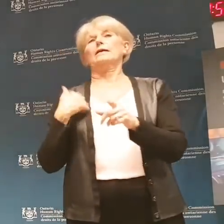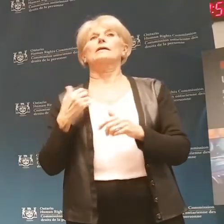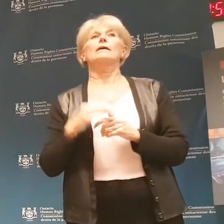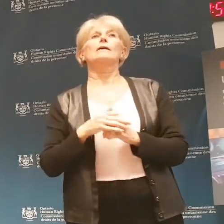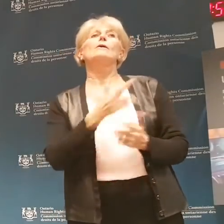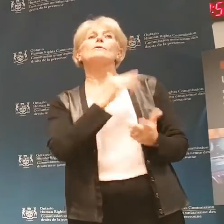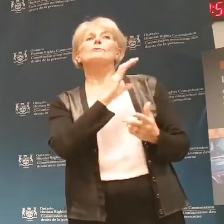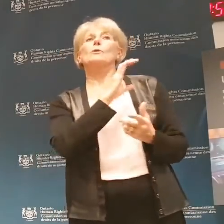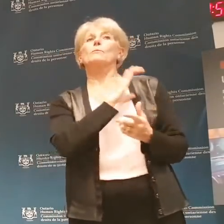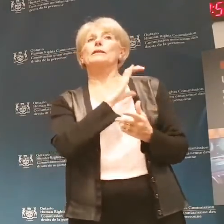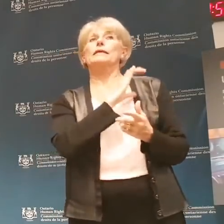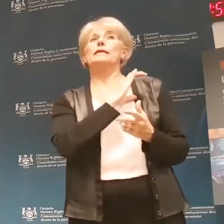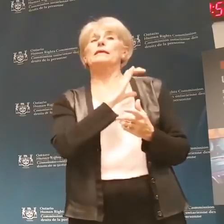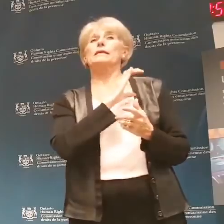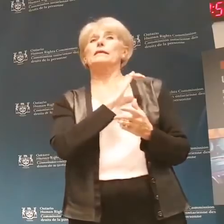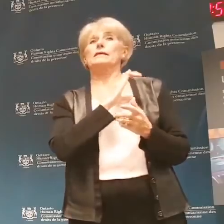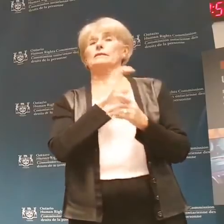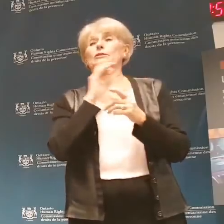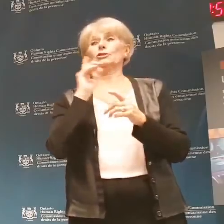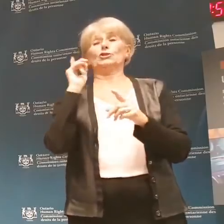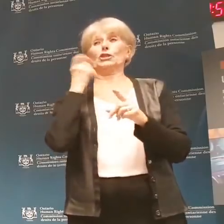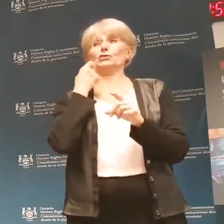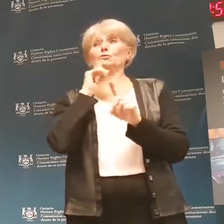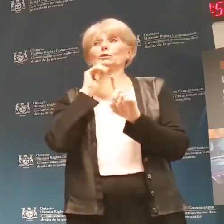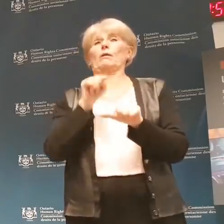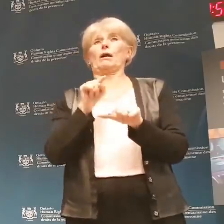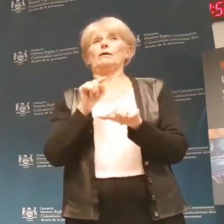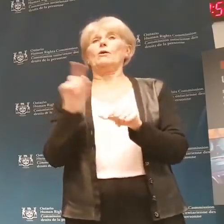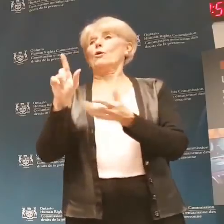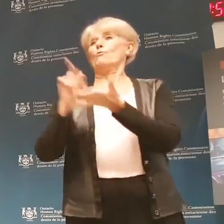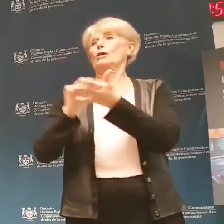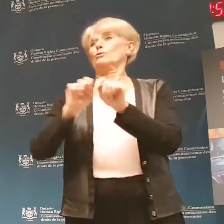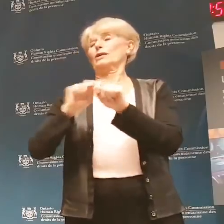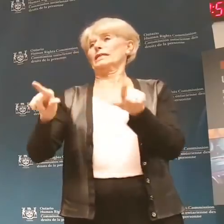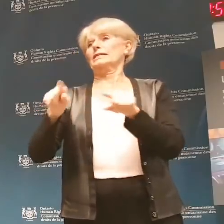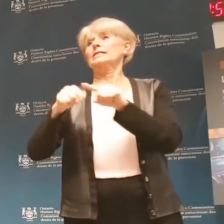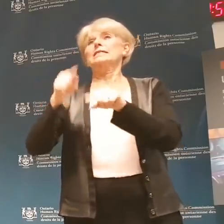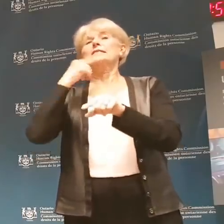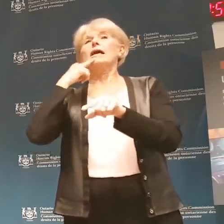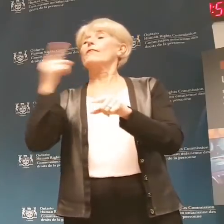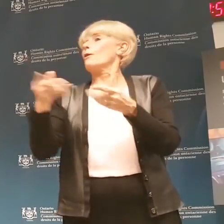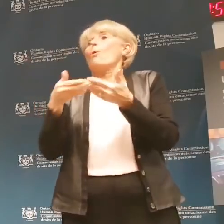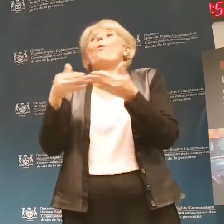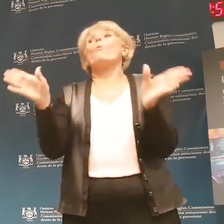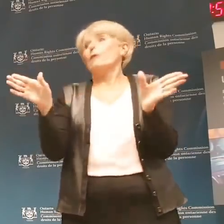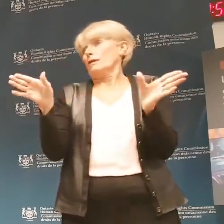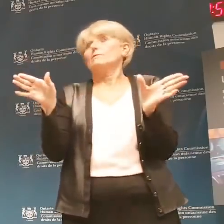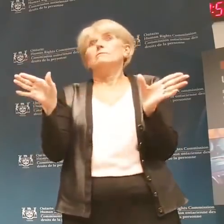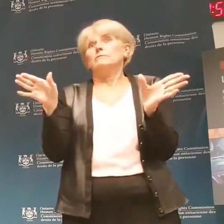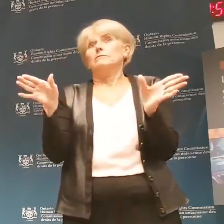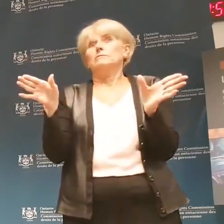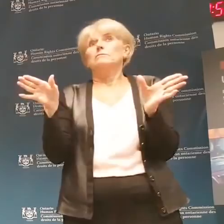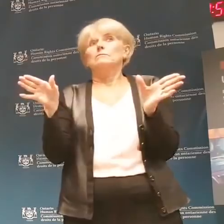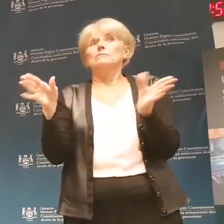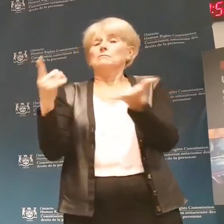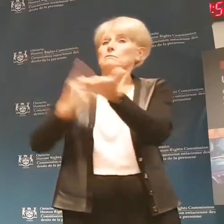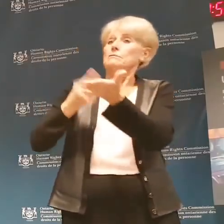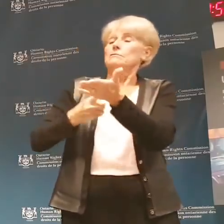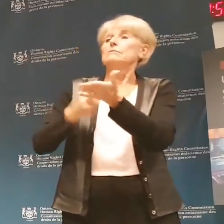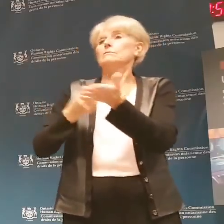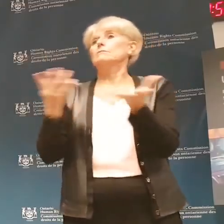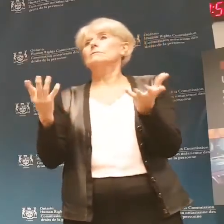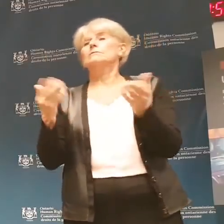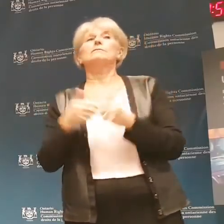So the police just responded via press release saying that they're open to, having this discussion and